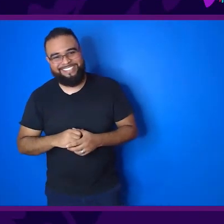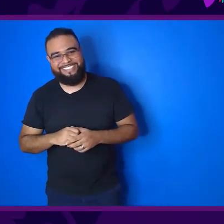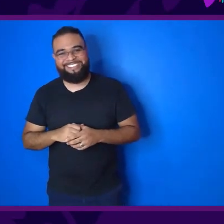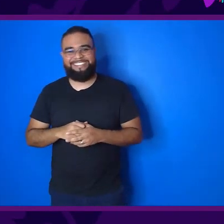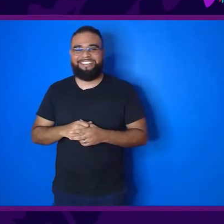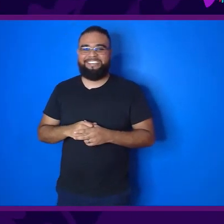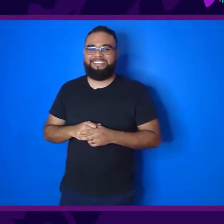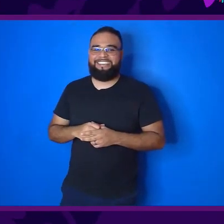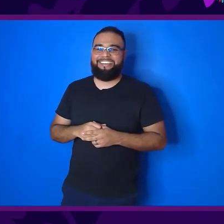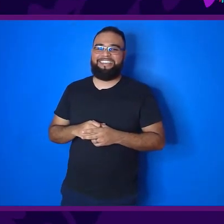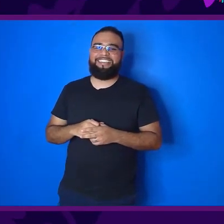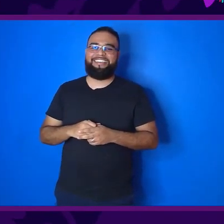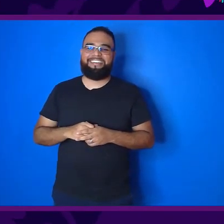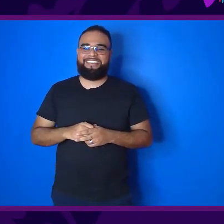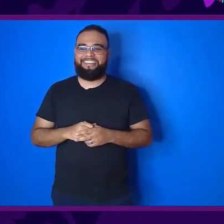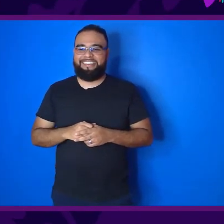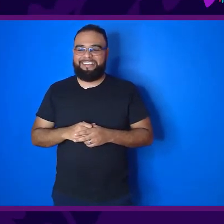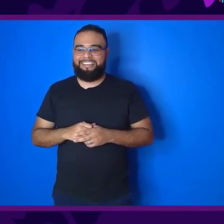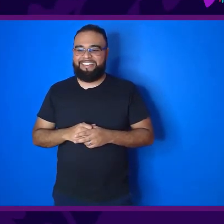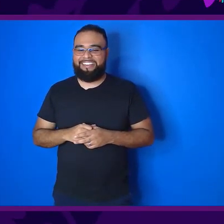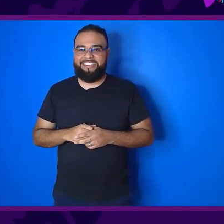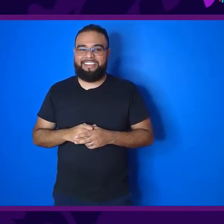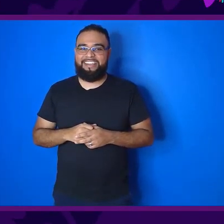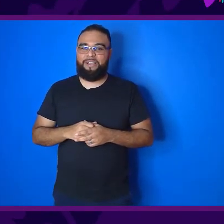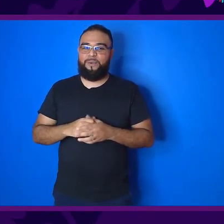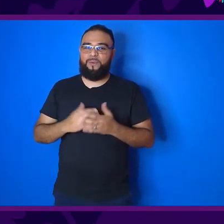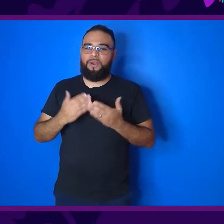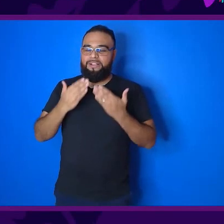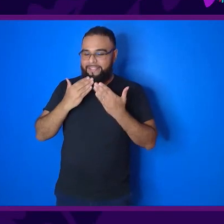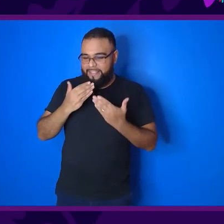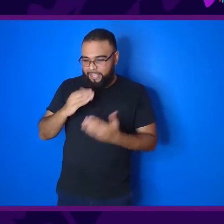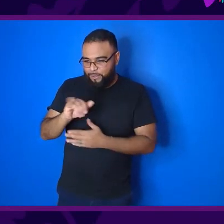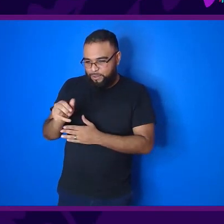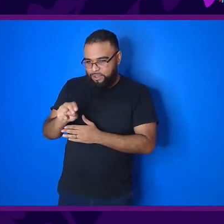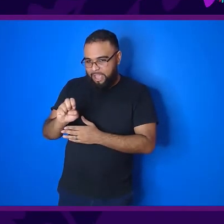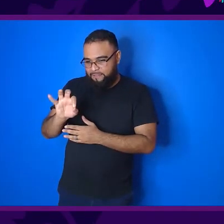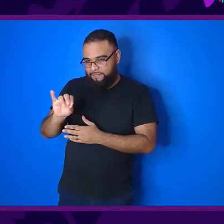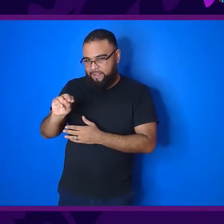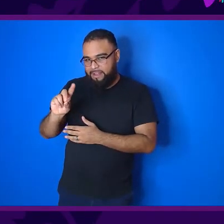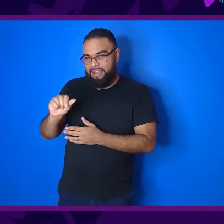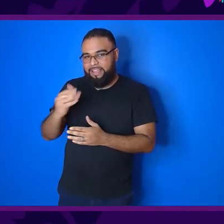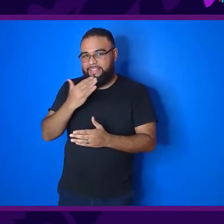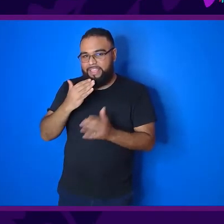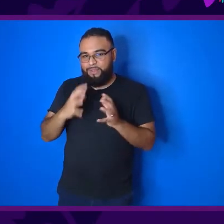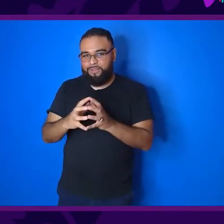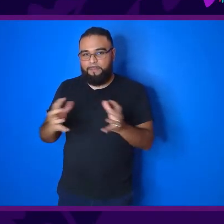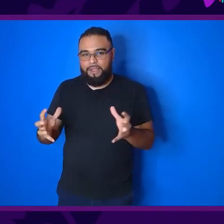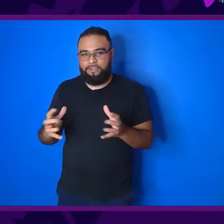That's fantastic. Thank you so much. All right. No, thank you so much.